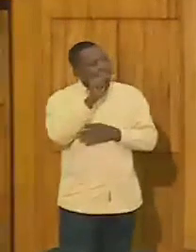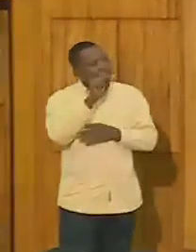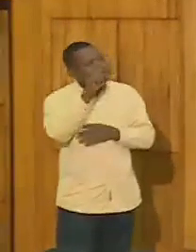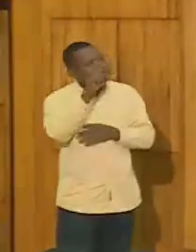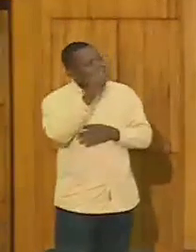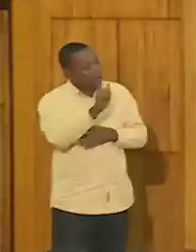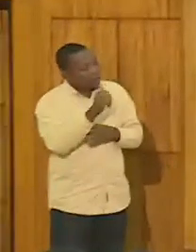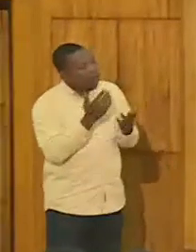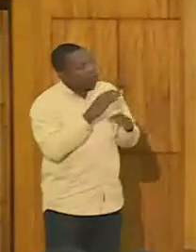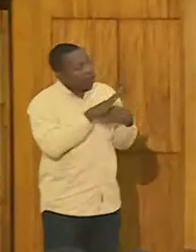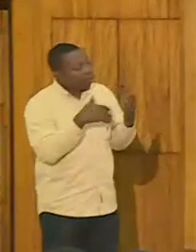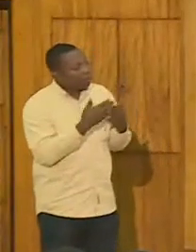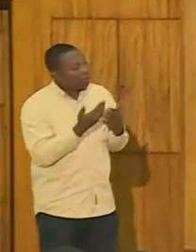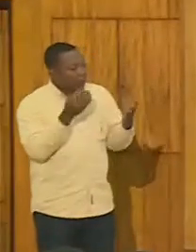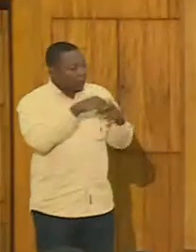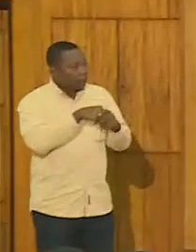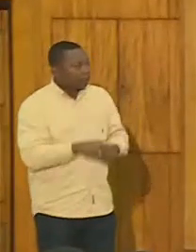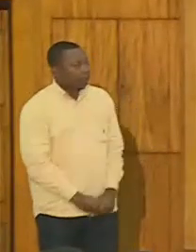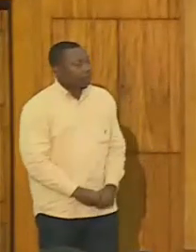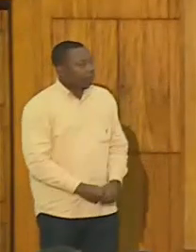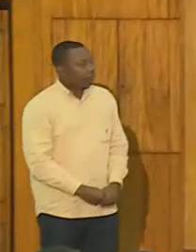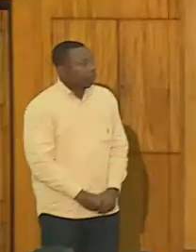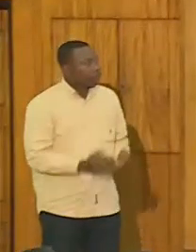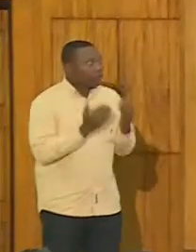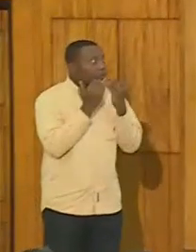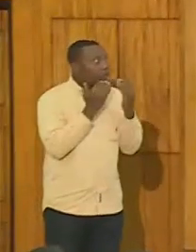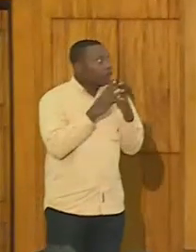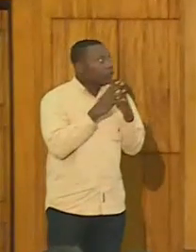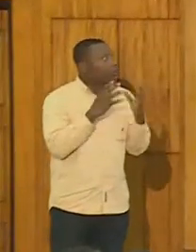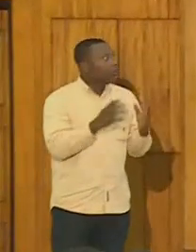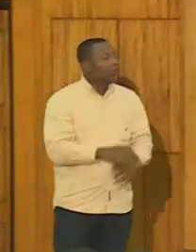Yes. Thank you. Thank you very much.